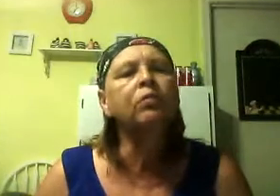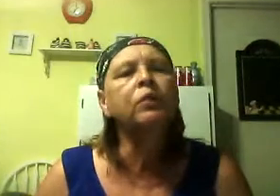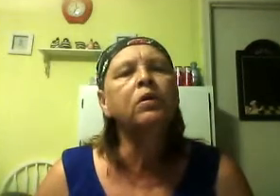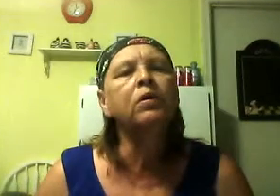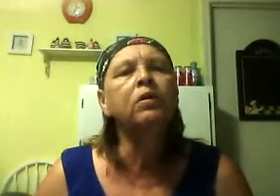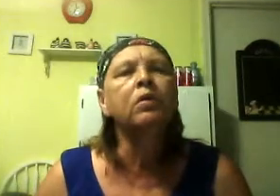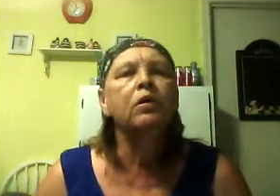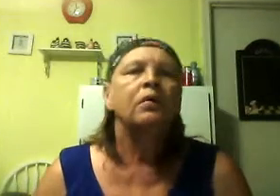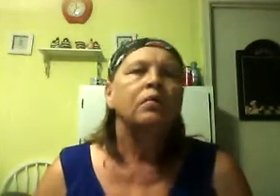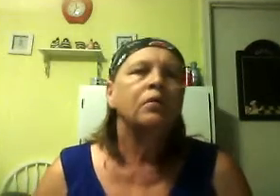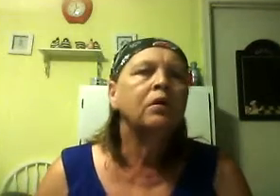be